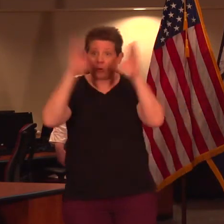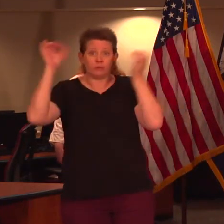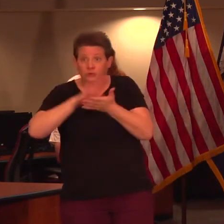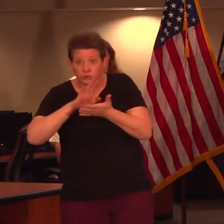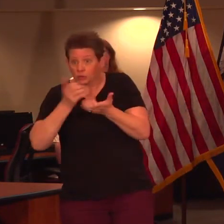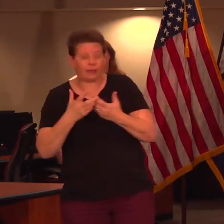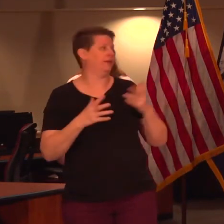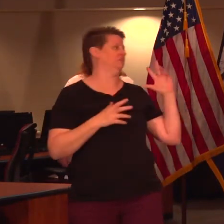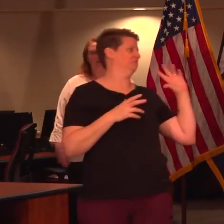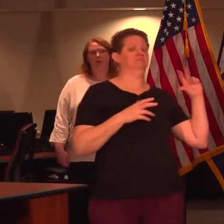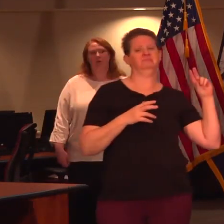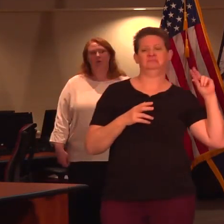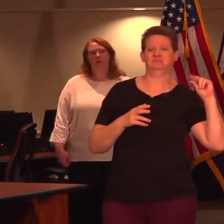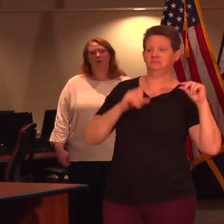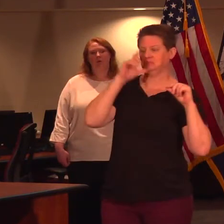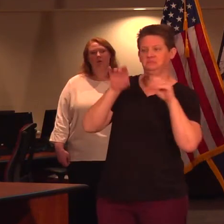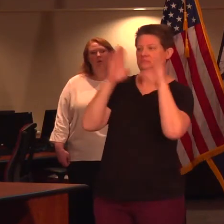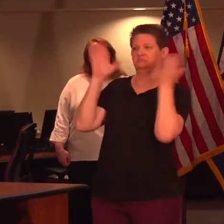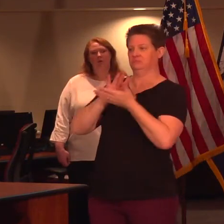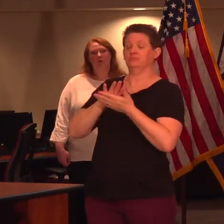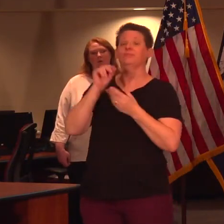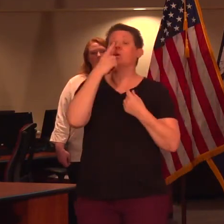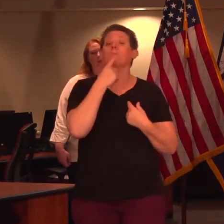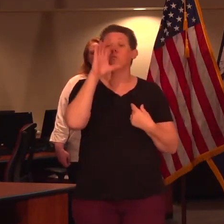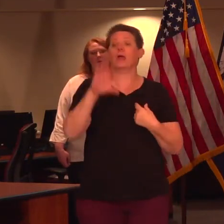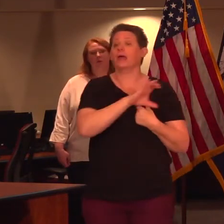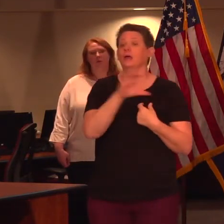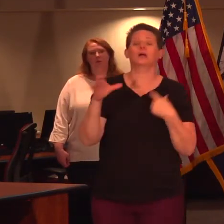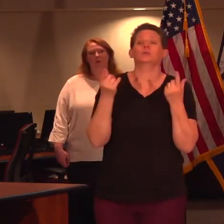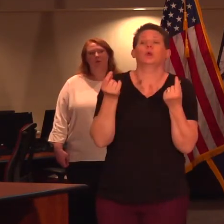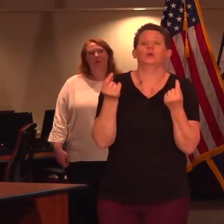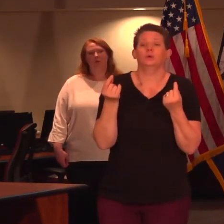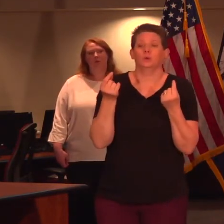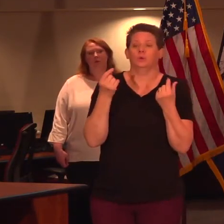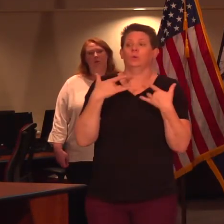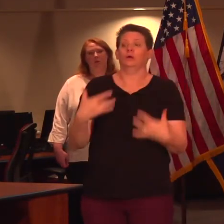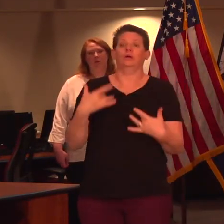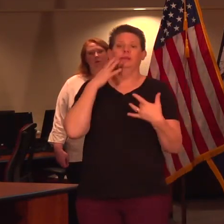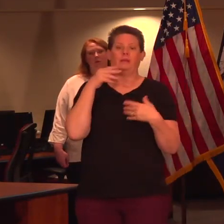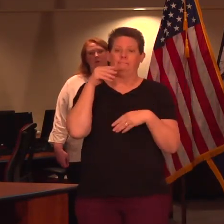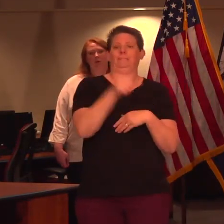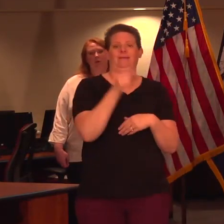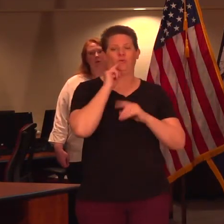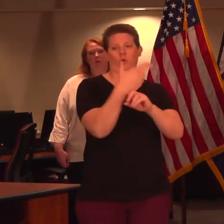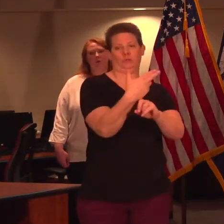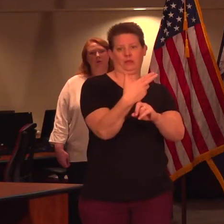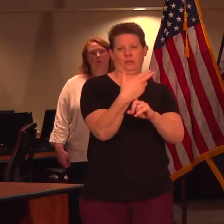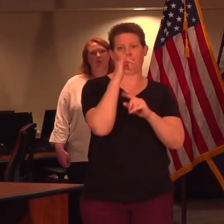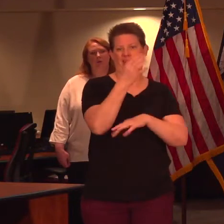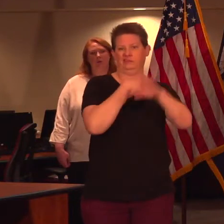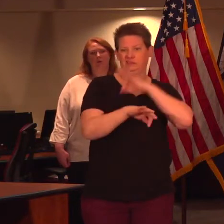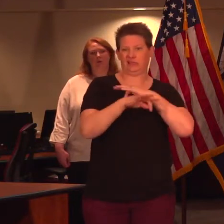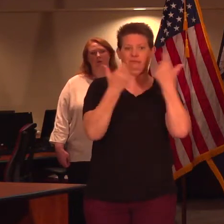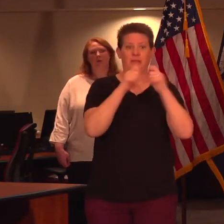or anything like that for No, shelters? and basically the way the Red Cross is going to handle it this time is that they're going to primarily put people up in hotels as opposed